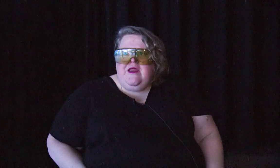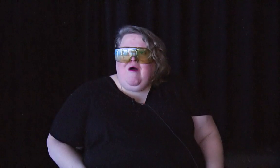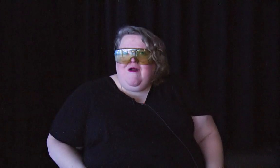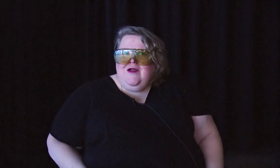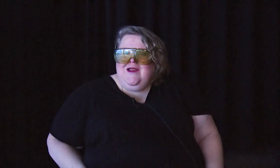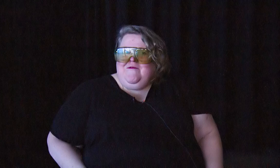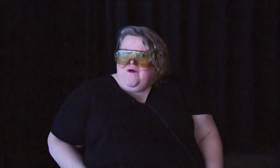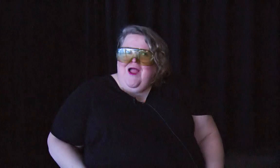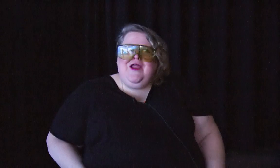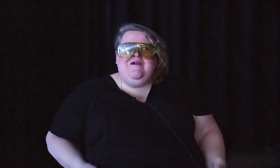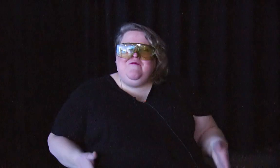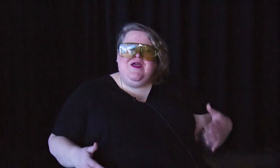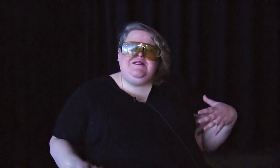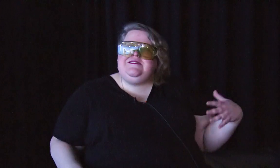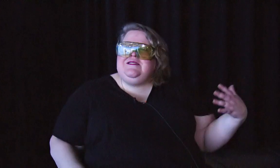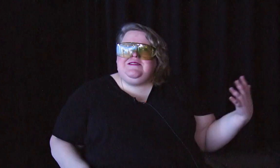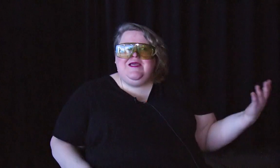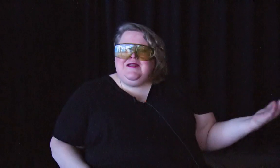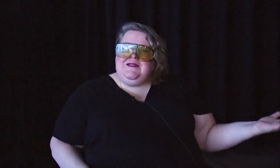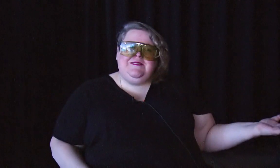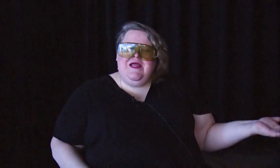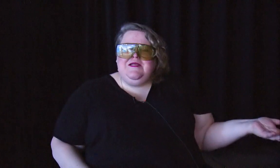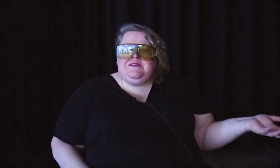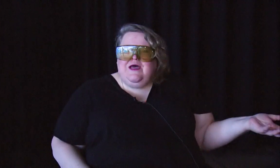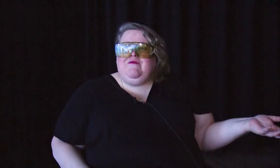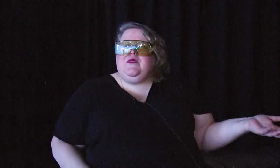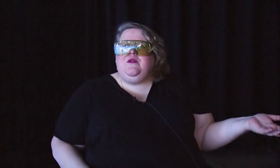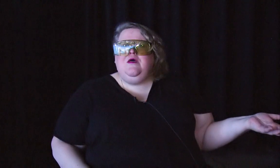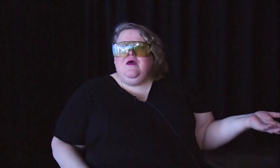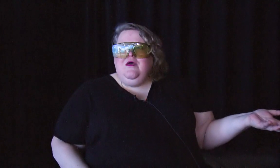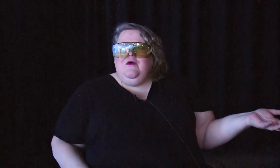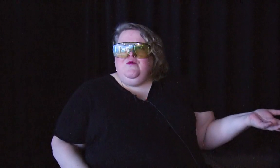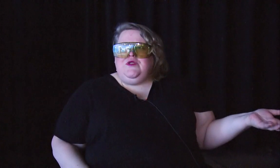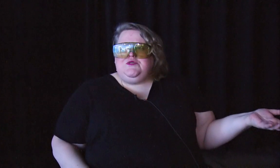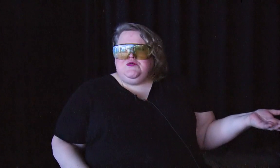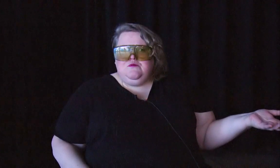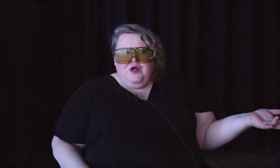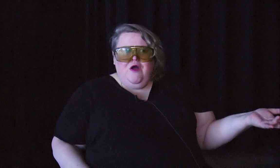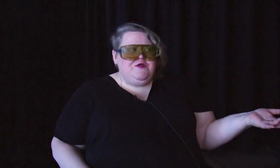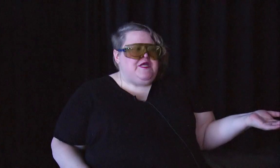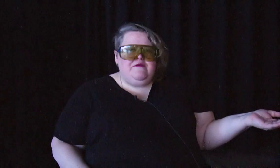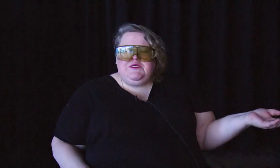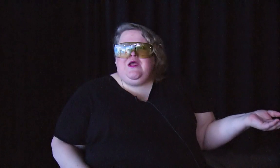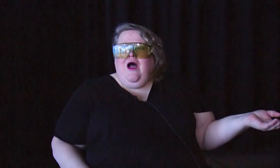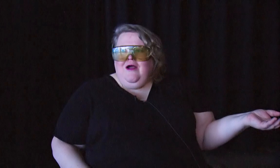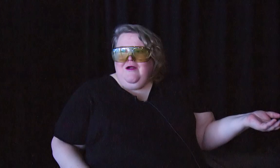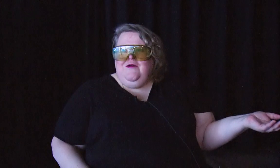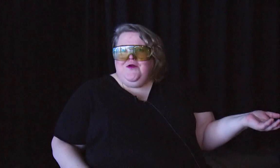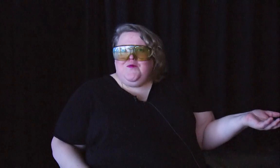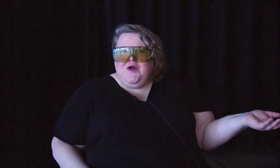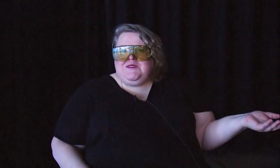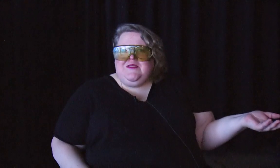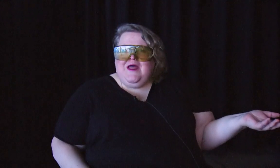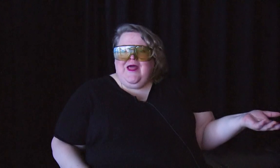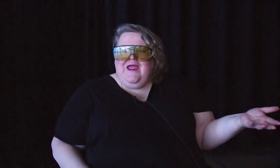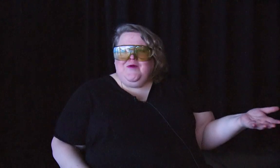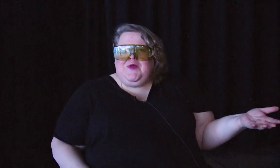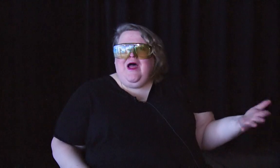art in a variety of ways since, like, 1987, which you know understand I was a younger person than I am now